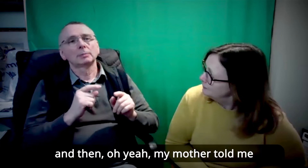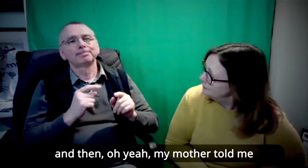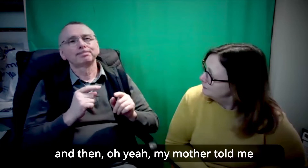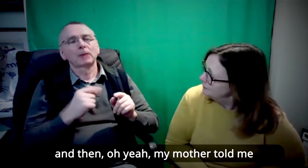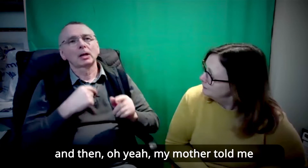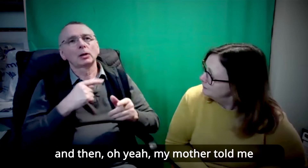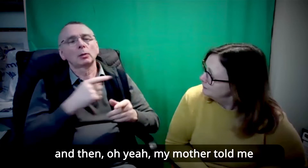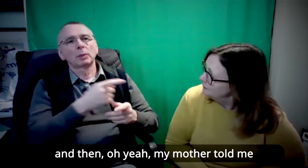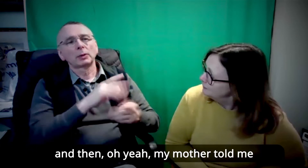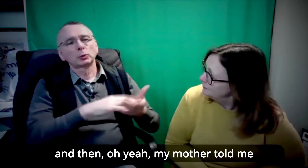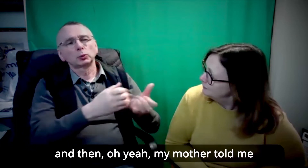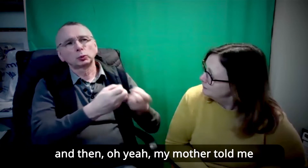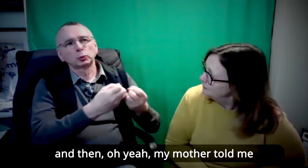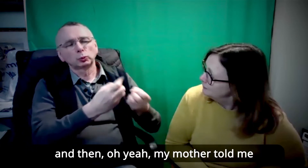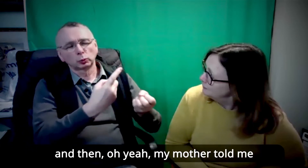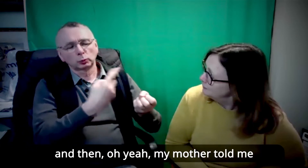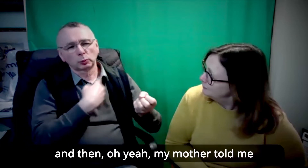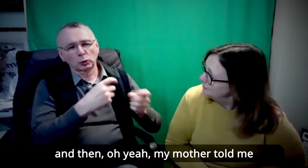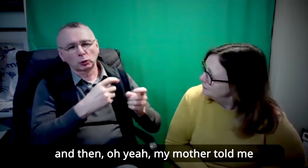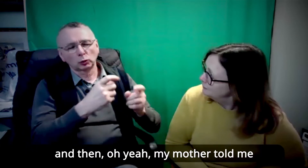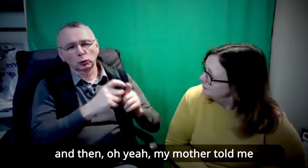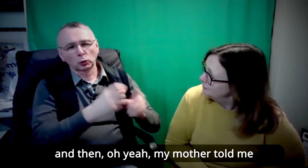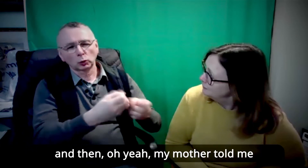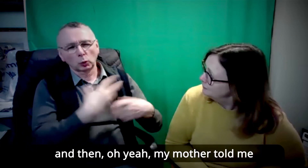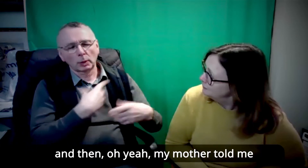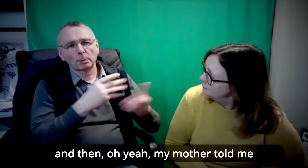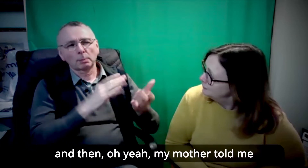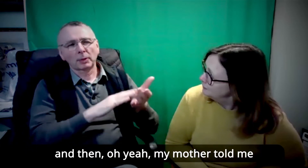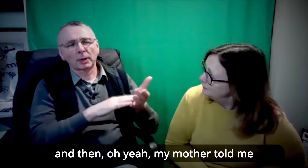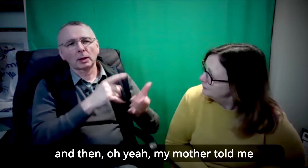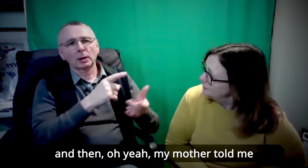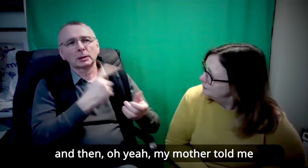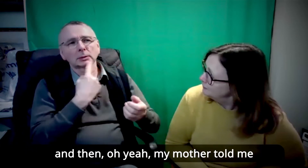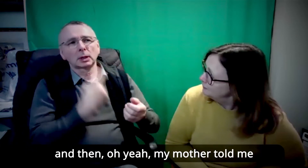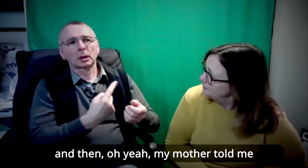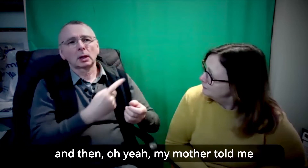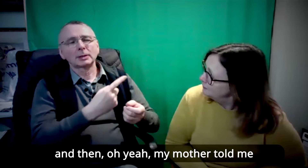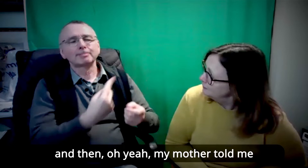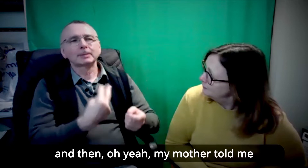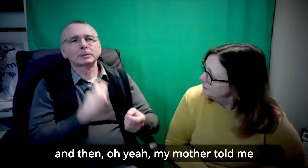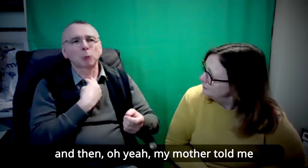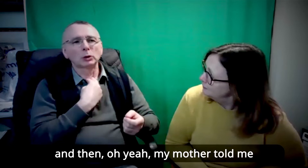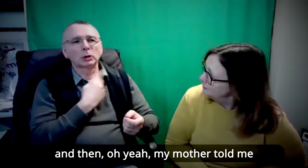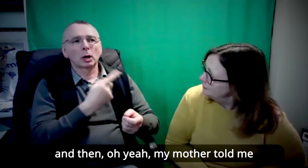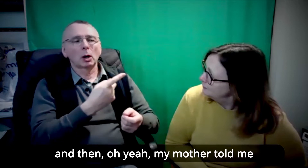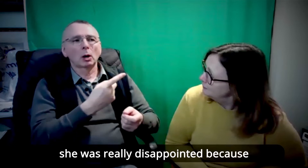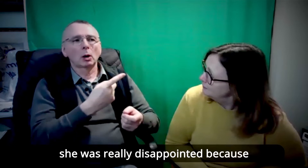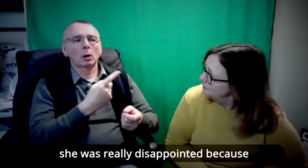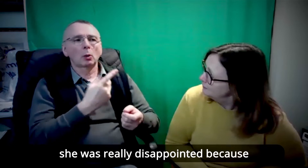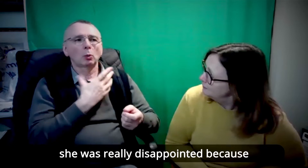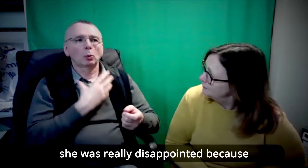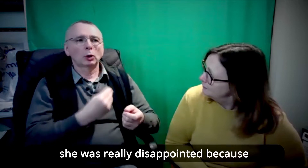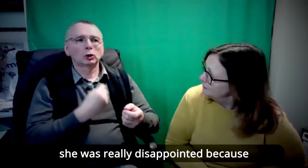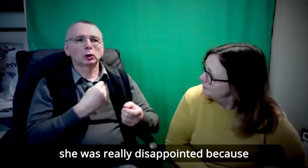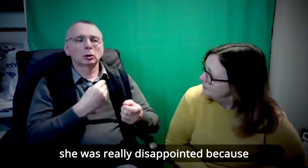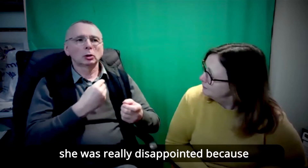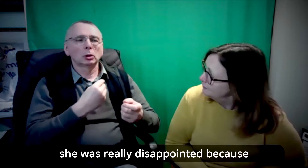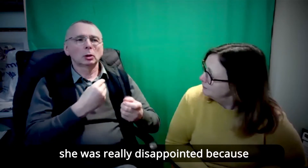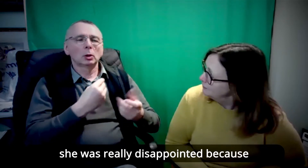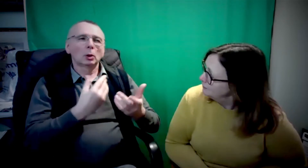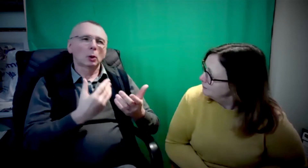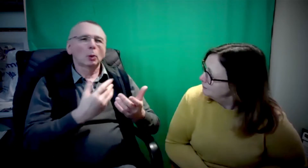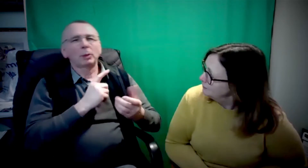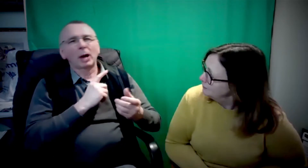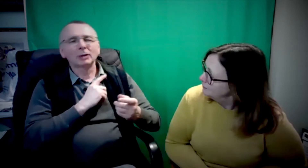And then, my mother told me she was really